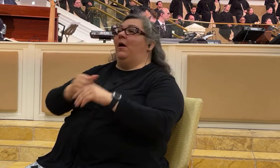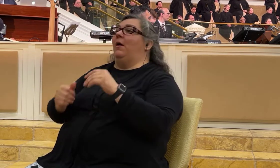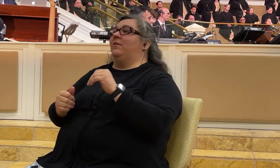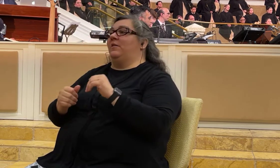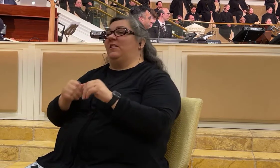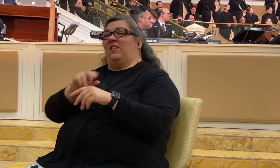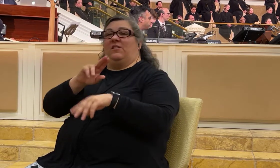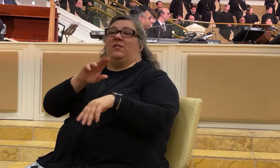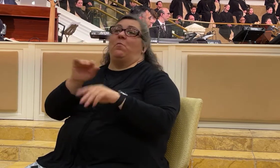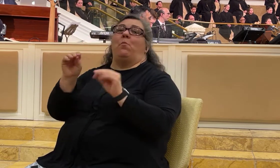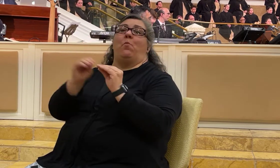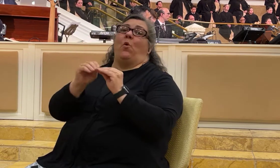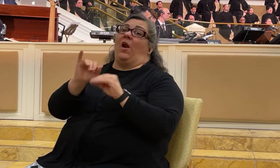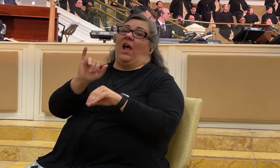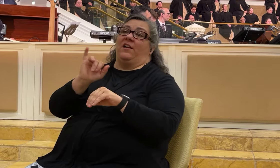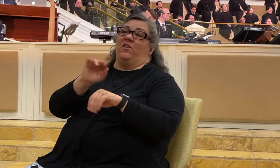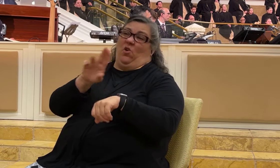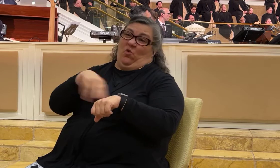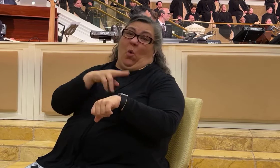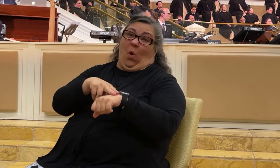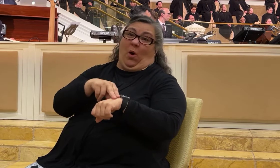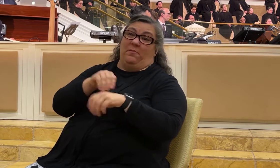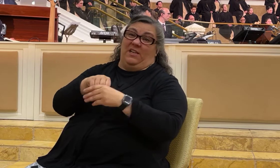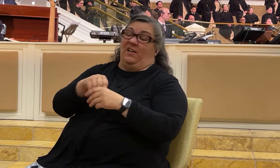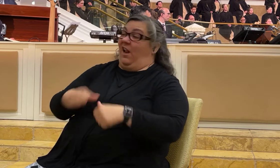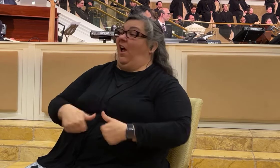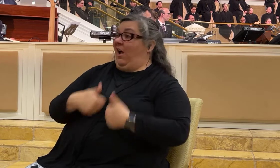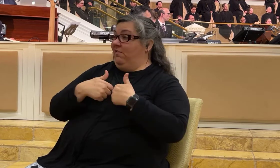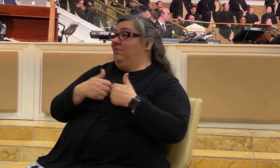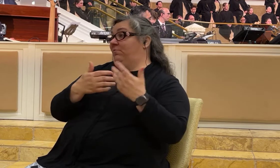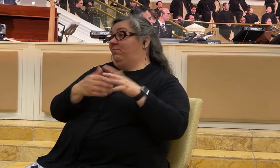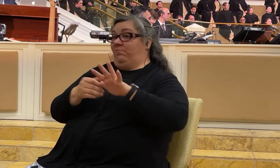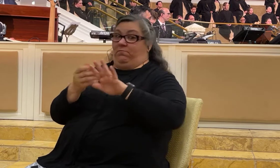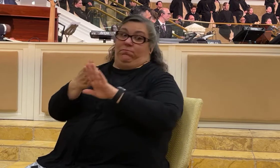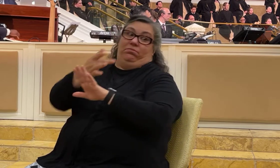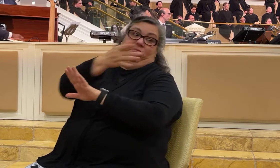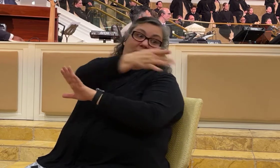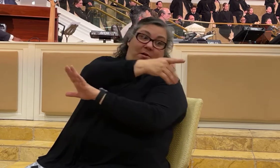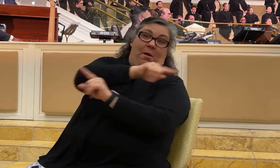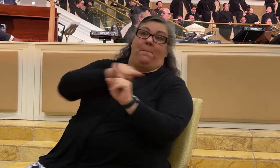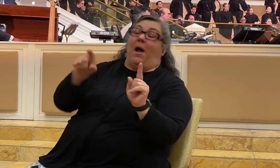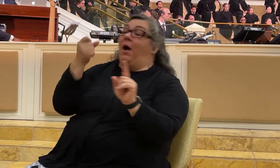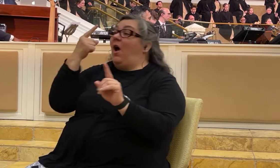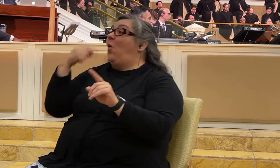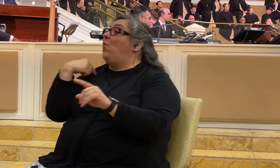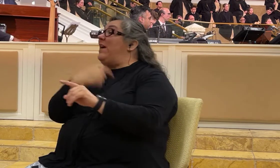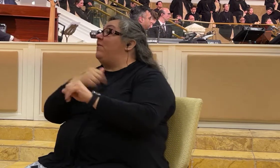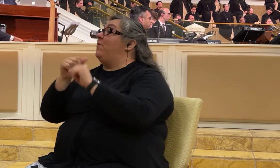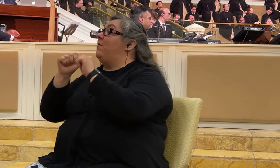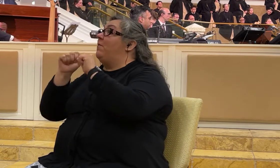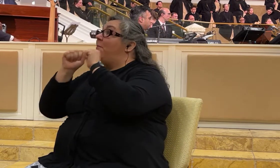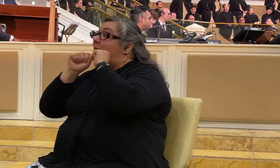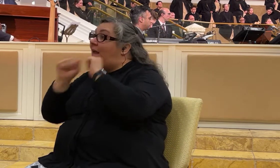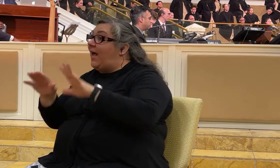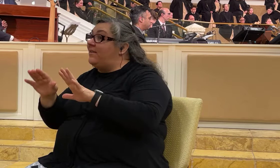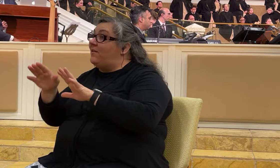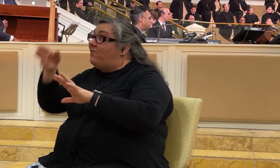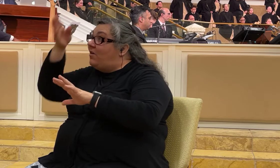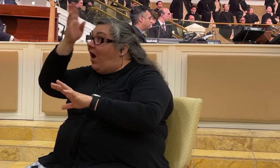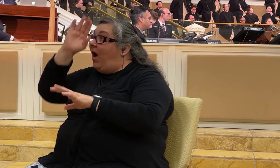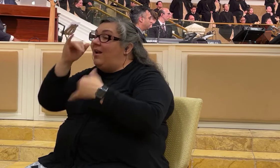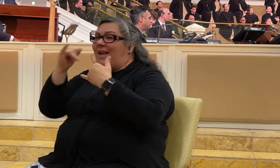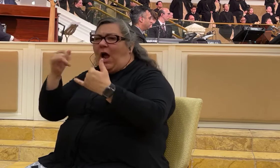life rather than the exception. But we as a people have been blessed. Now we're seeing some of